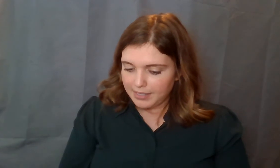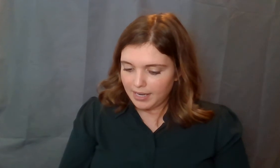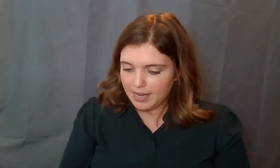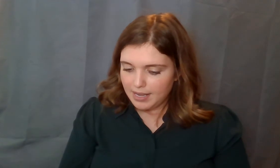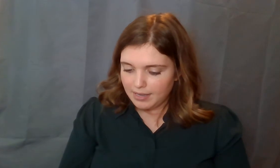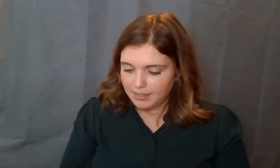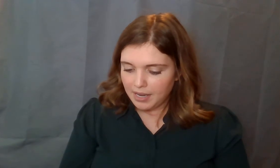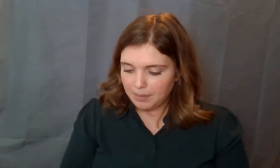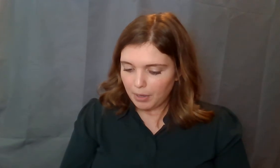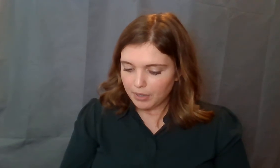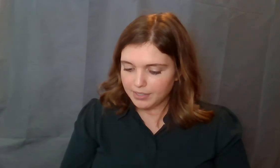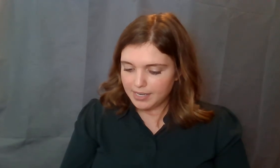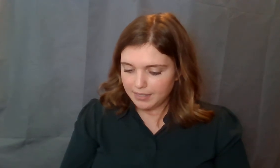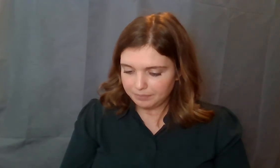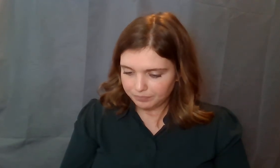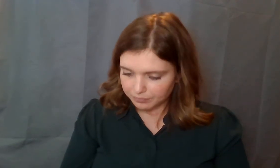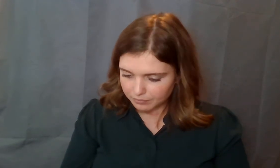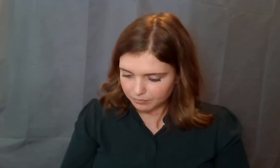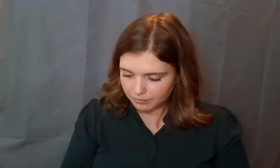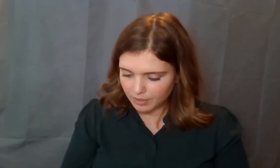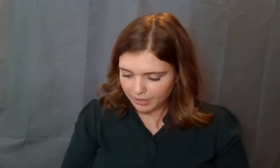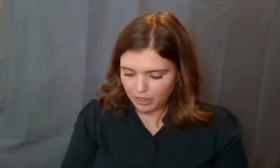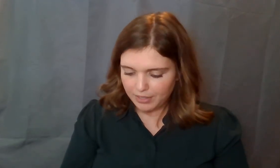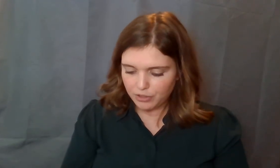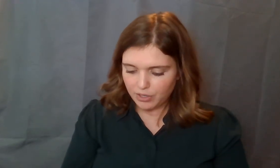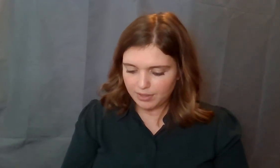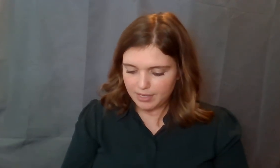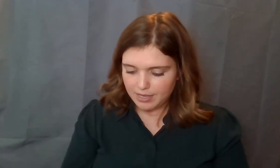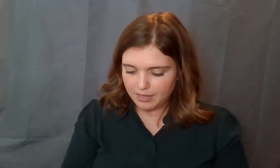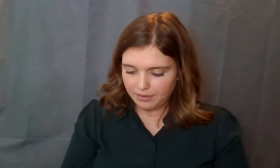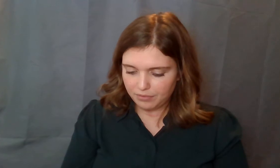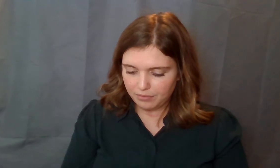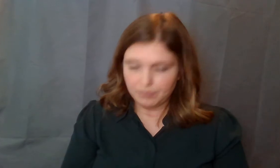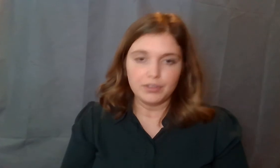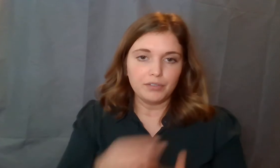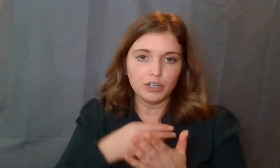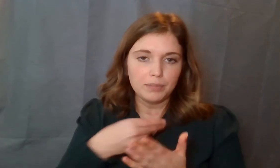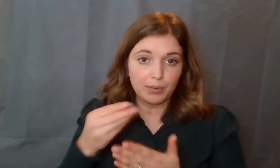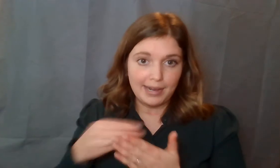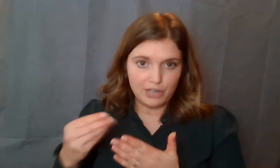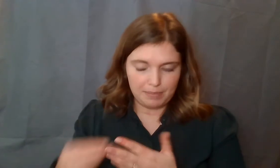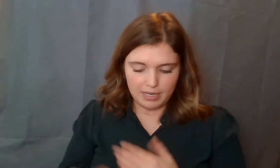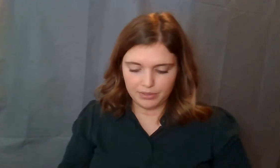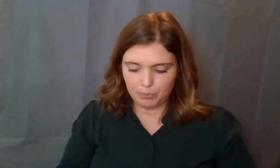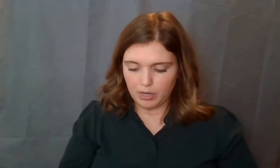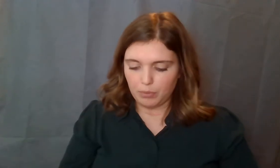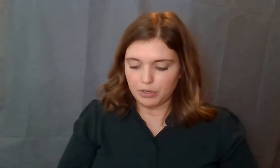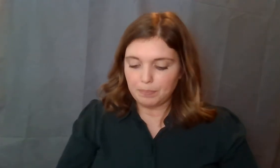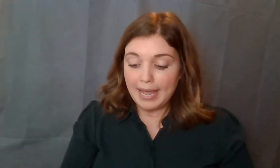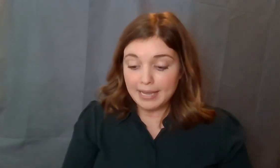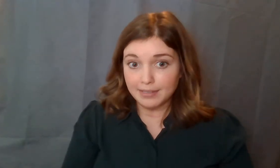Next is part C. They changed the verb, so we're not shopping at this point. We're paying